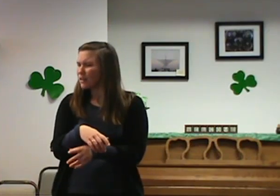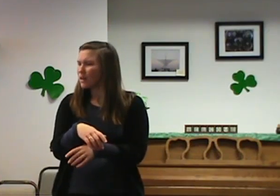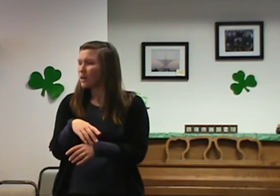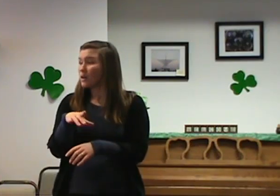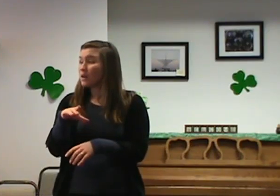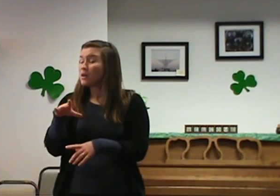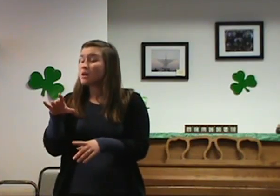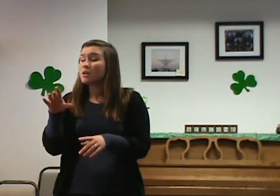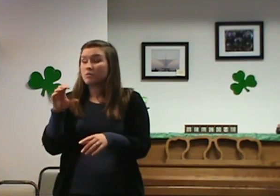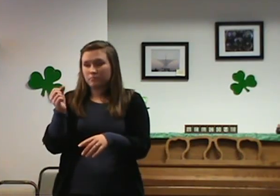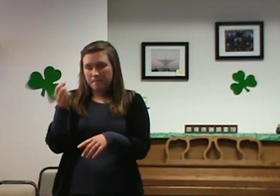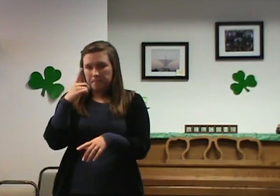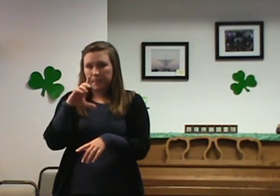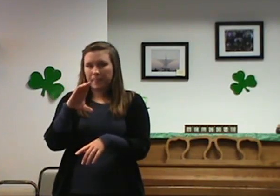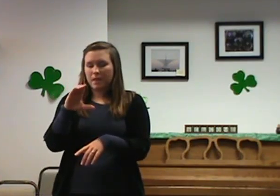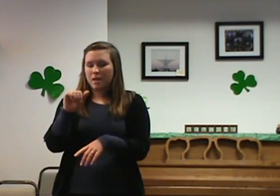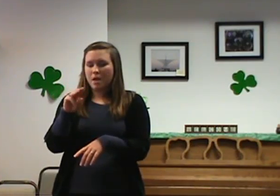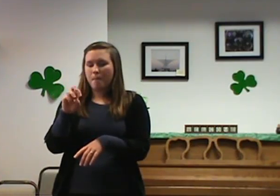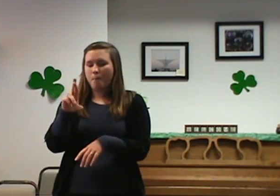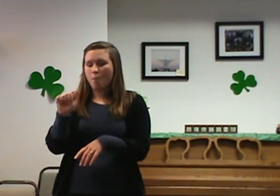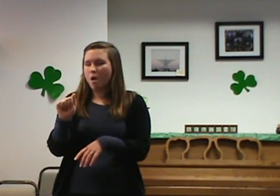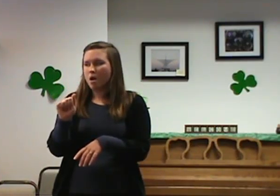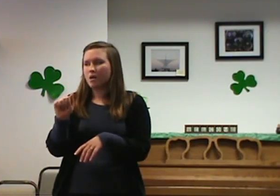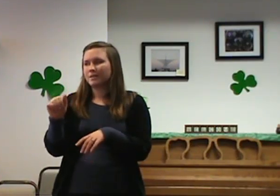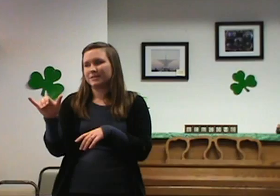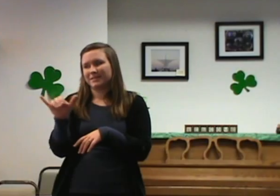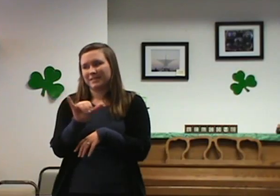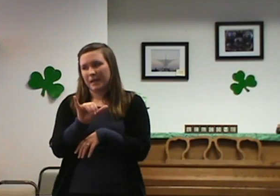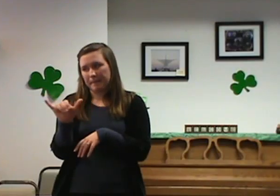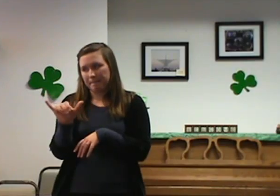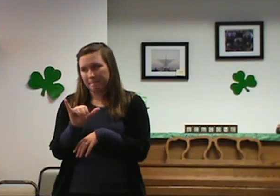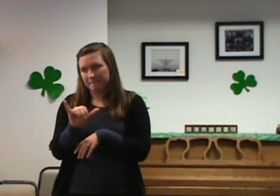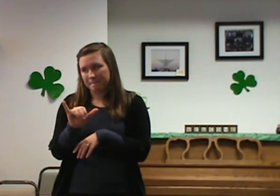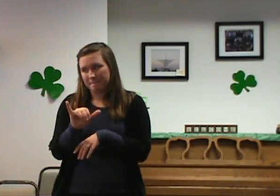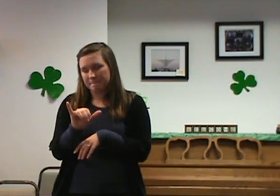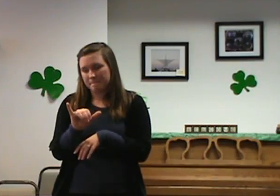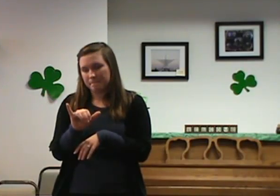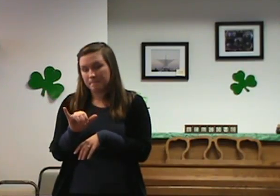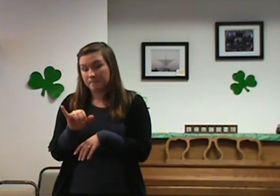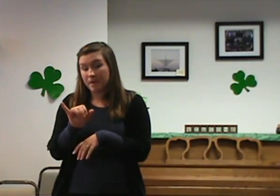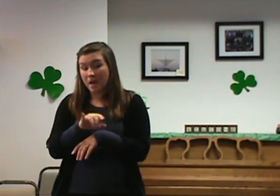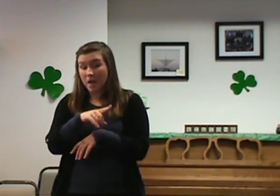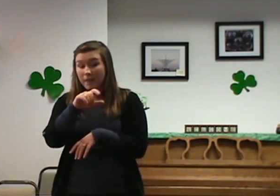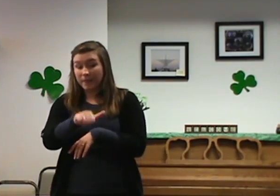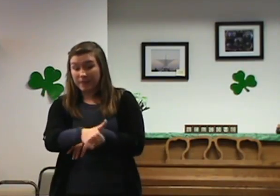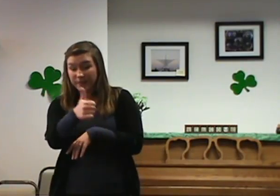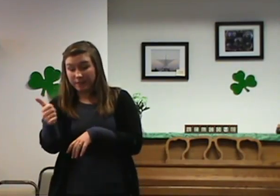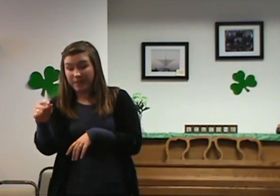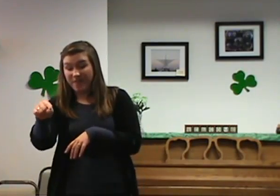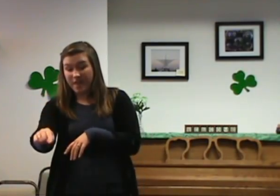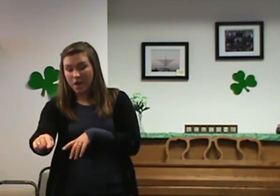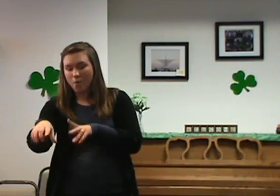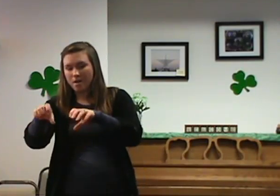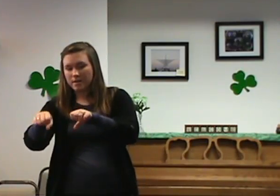one you can take with you. Oh, because it folds, okay. Well, yes, it's the exact same